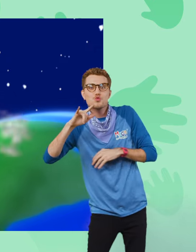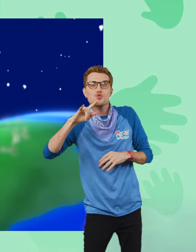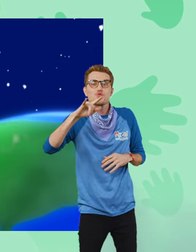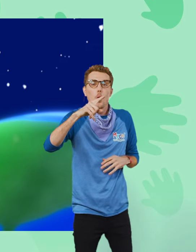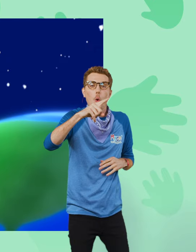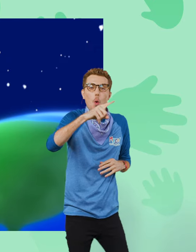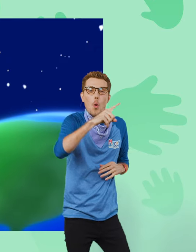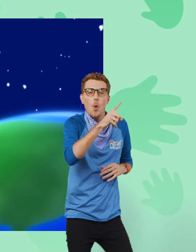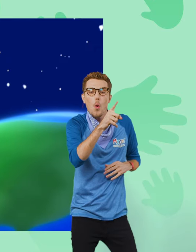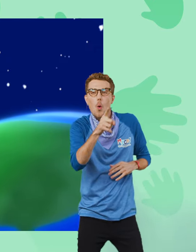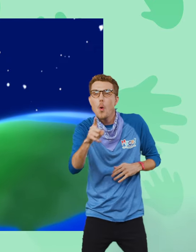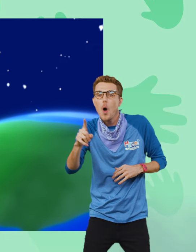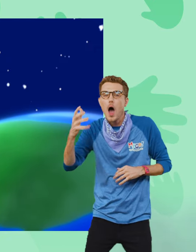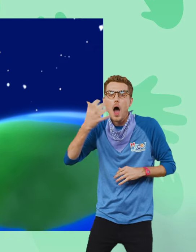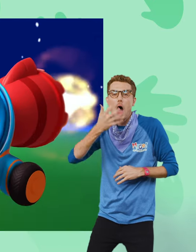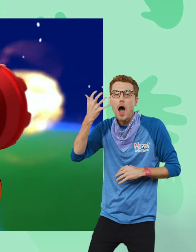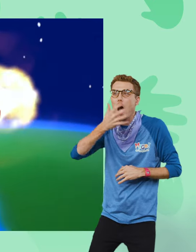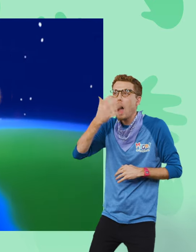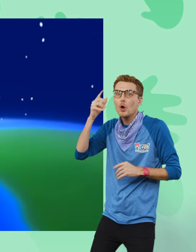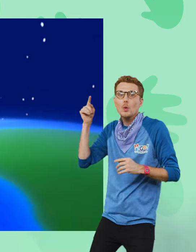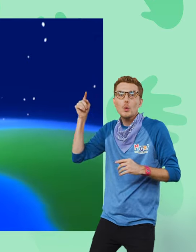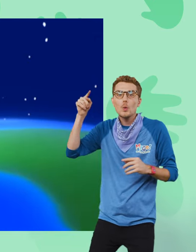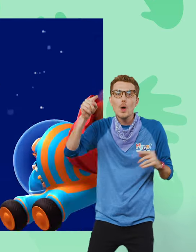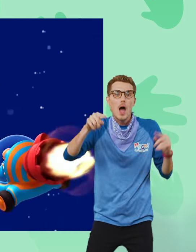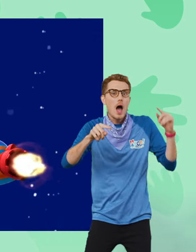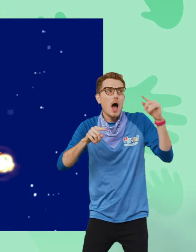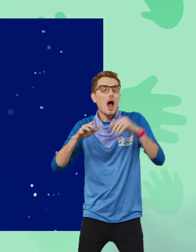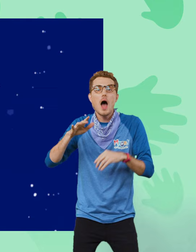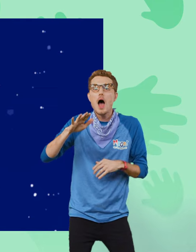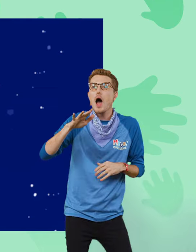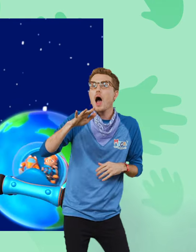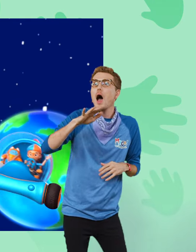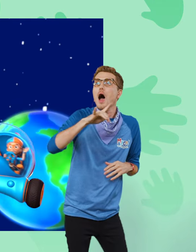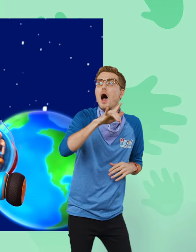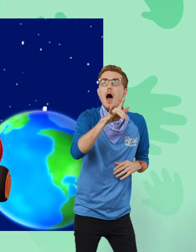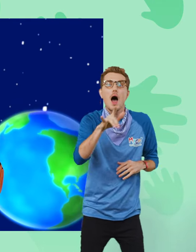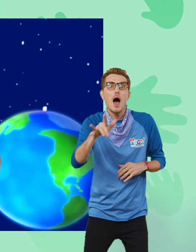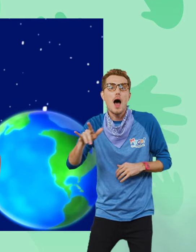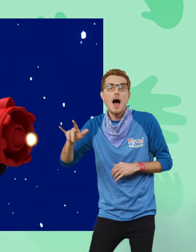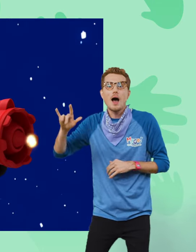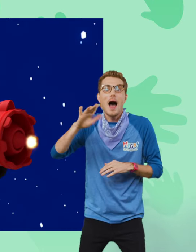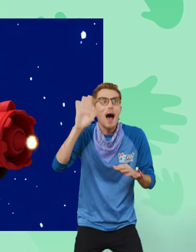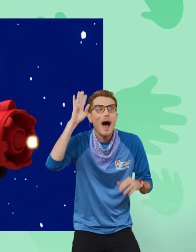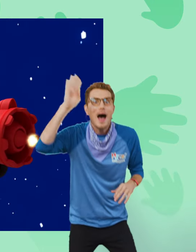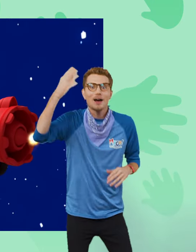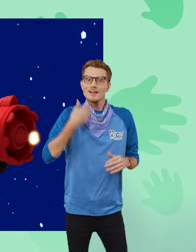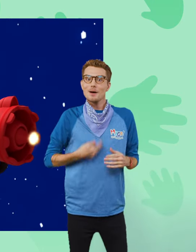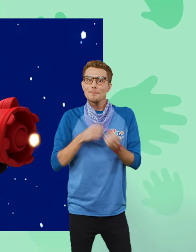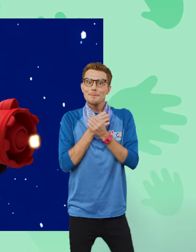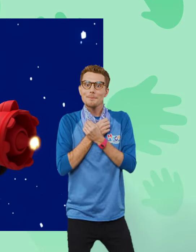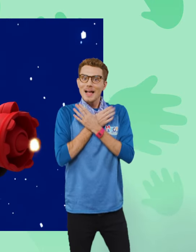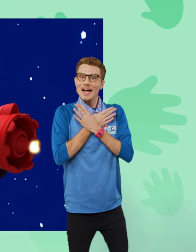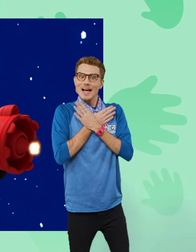Right, Tabs, we're in space. Whoa, it's a meteor. Hey, it's me, Blippi. Welcome